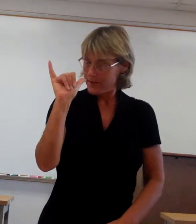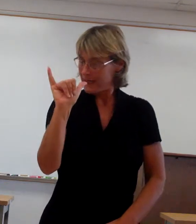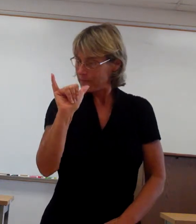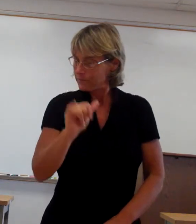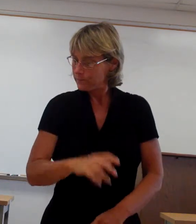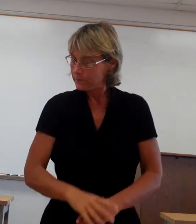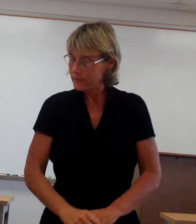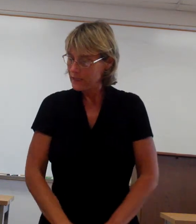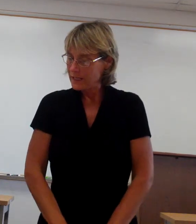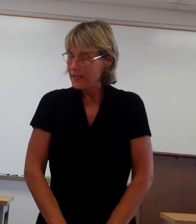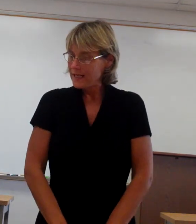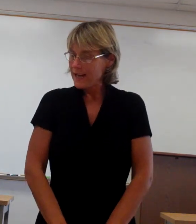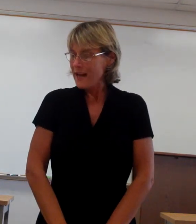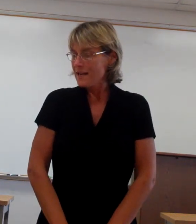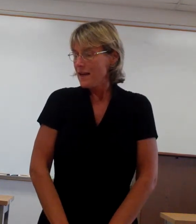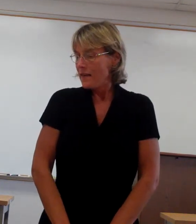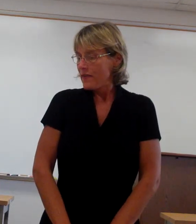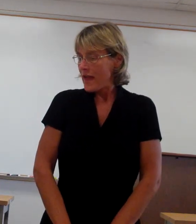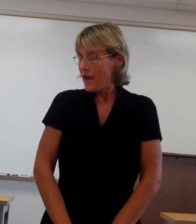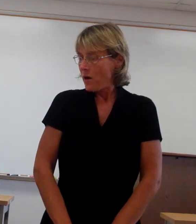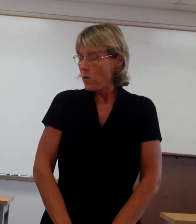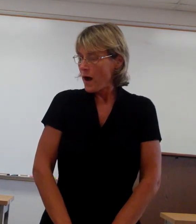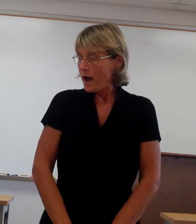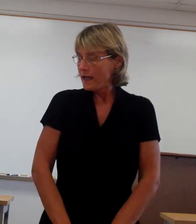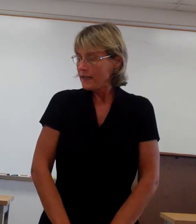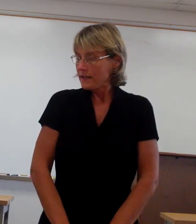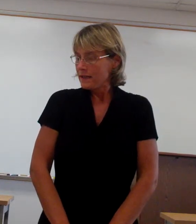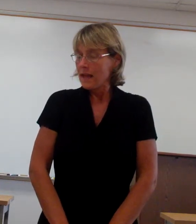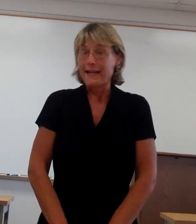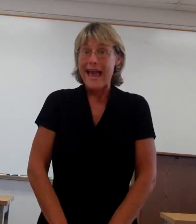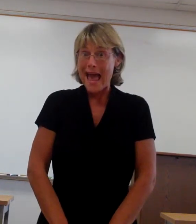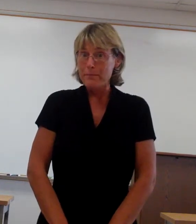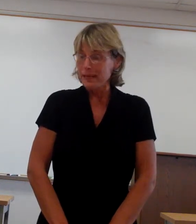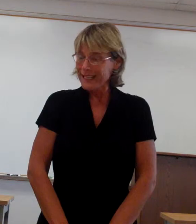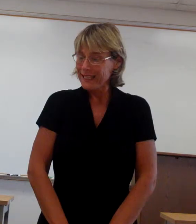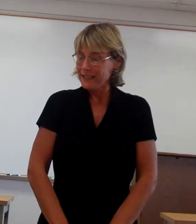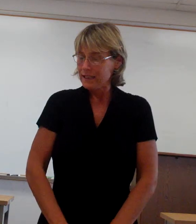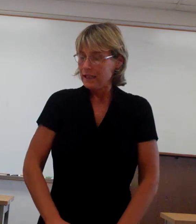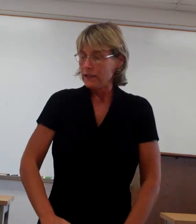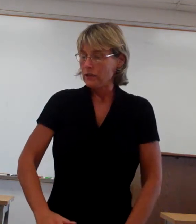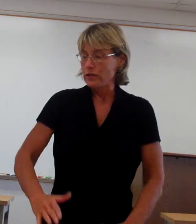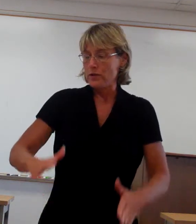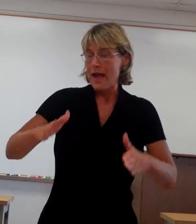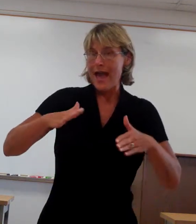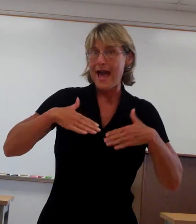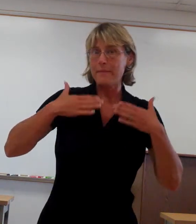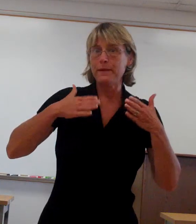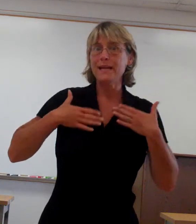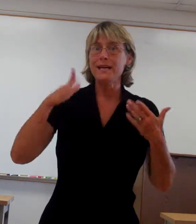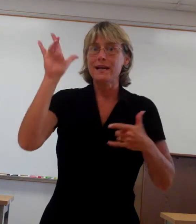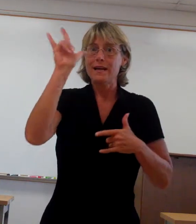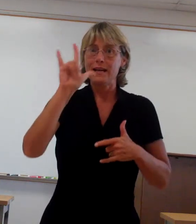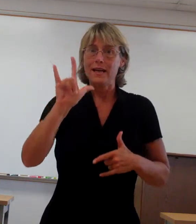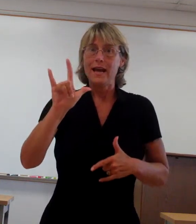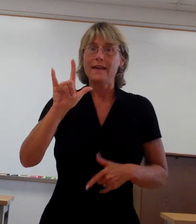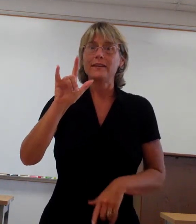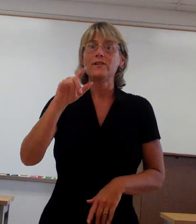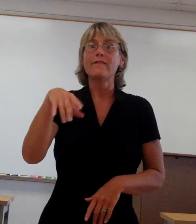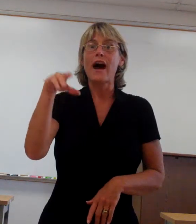sleepy. Okay, the LY, like happily, you'll do happy, and then you have the